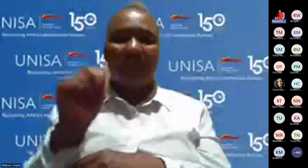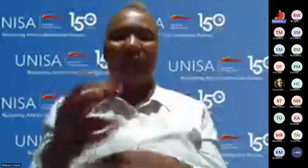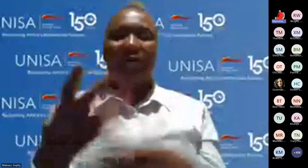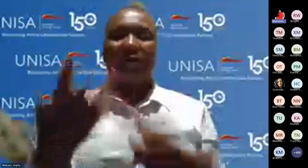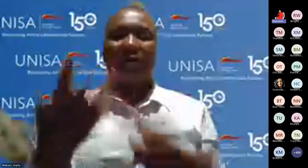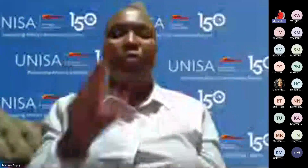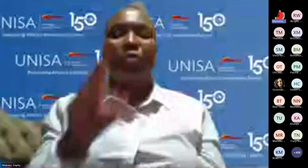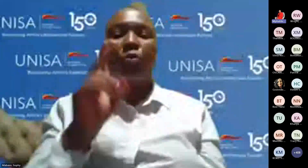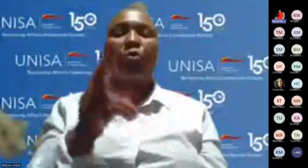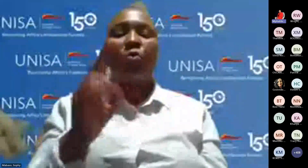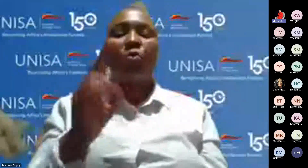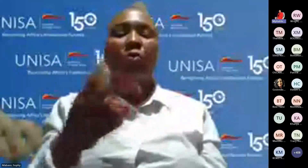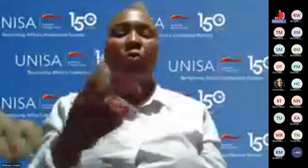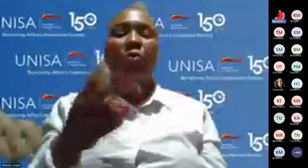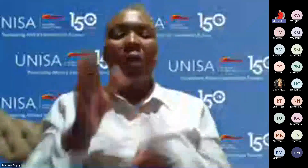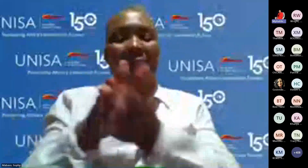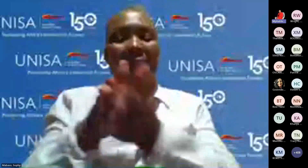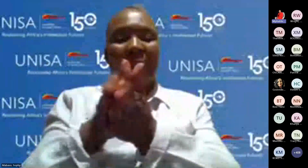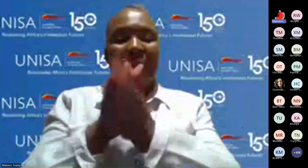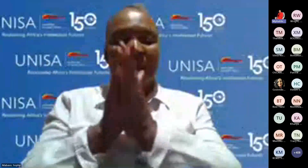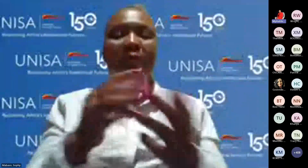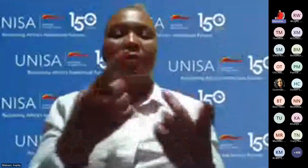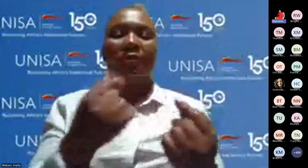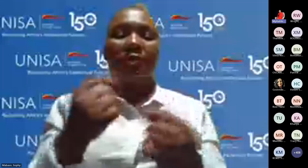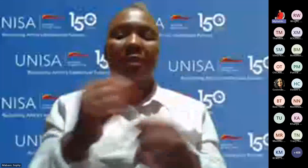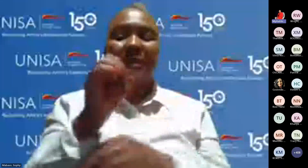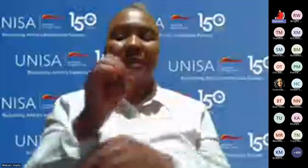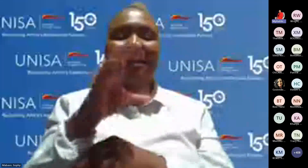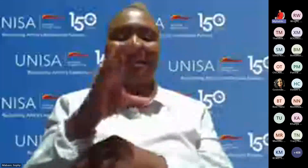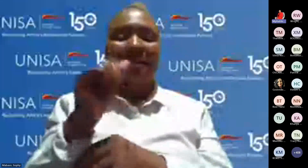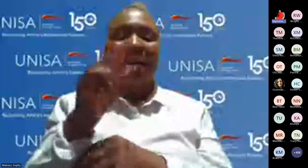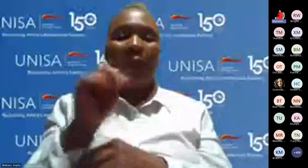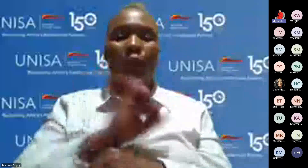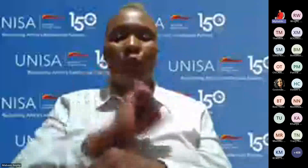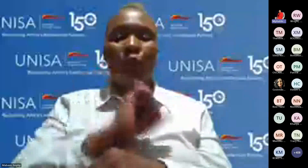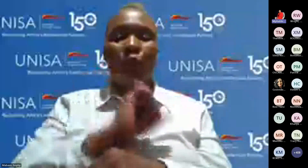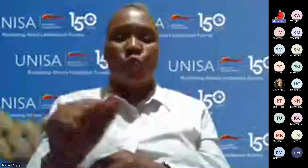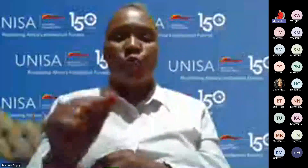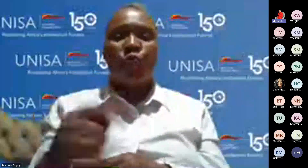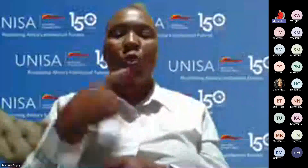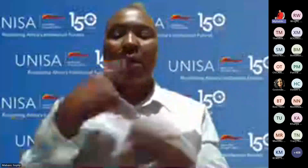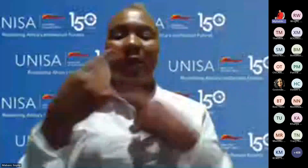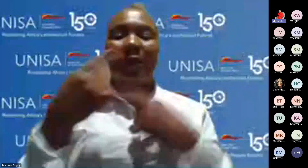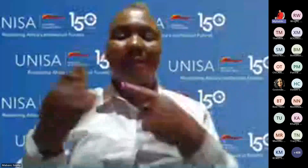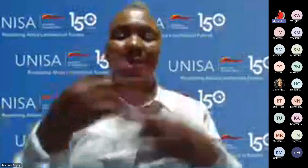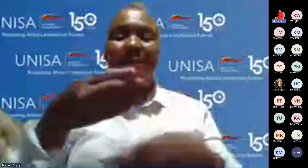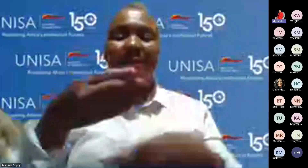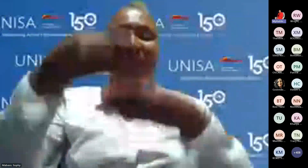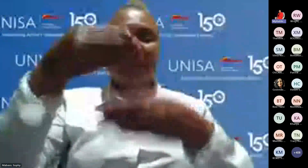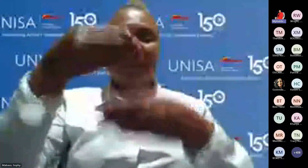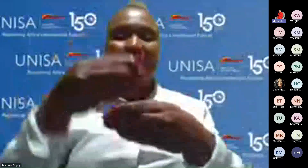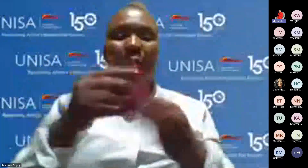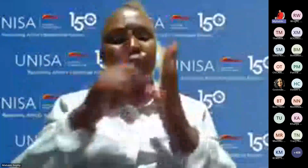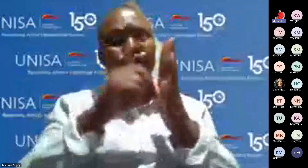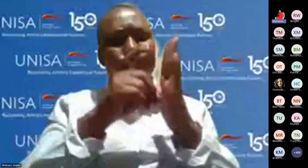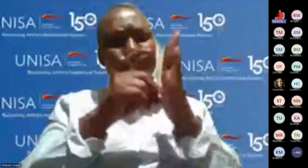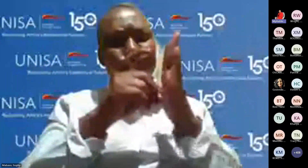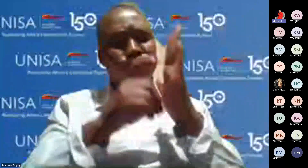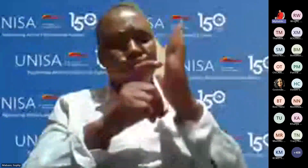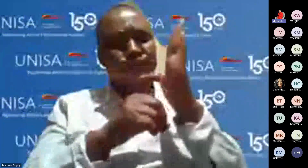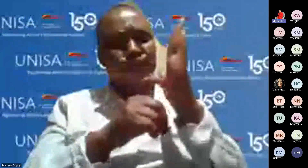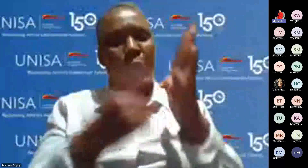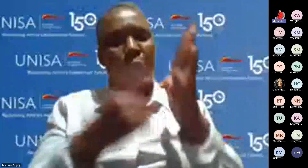you are required to scan your script at the end, you'll just scroll all your pages one by